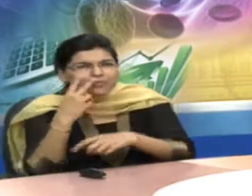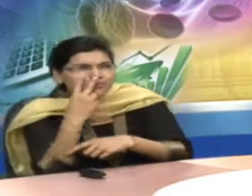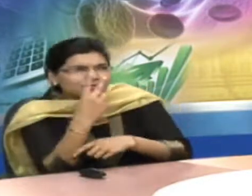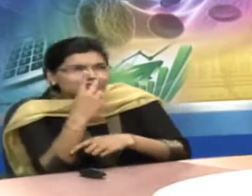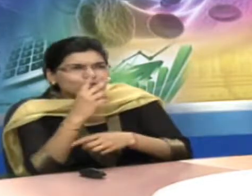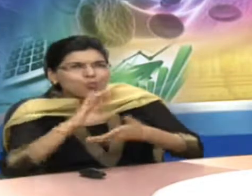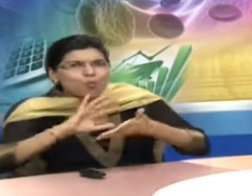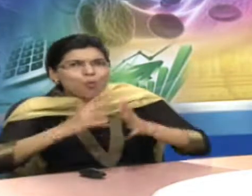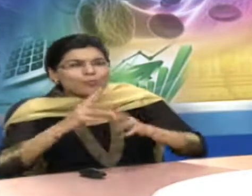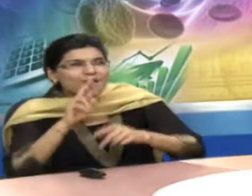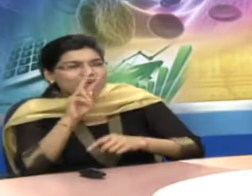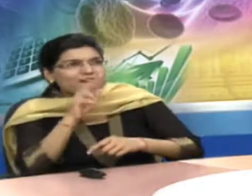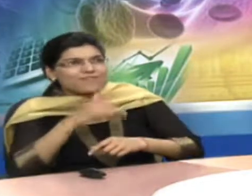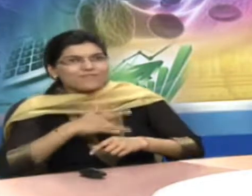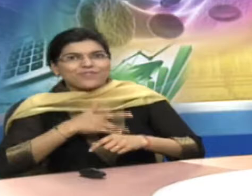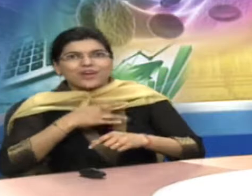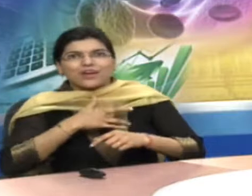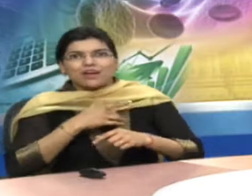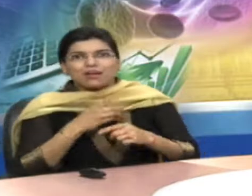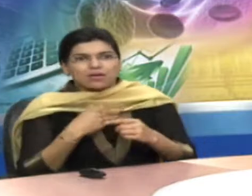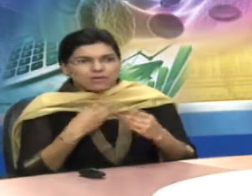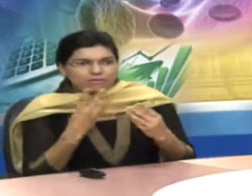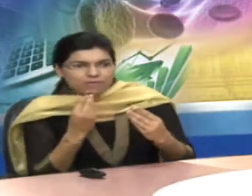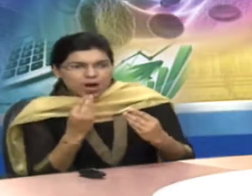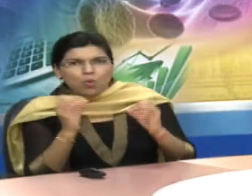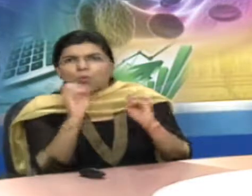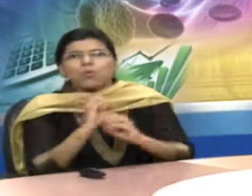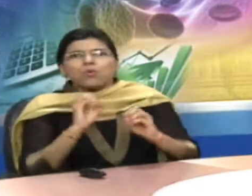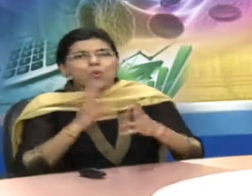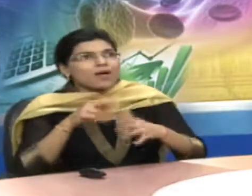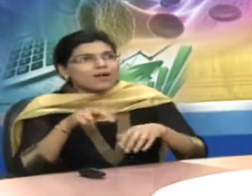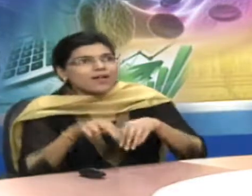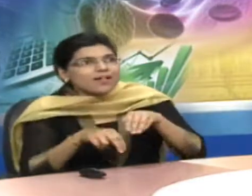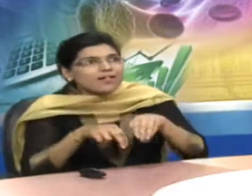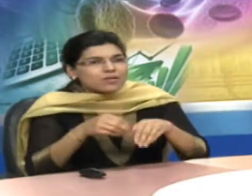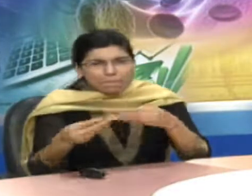to find that wild animals are not afraid